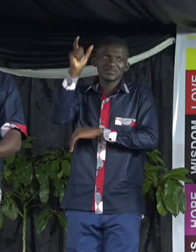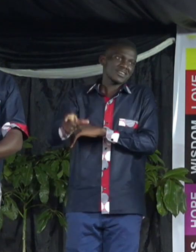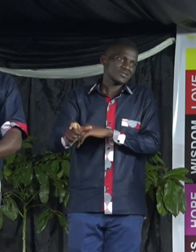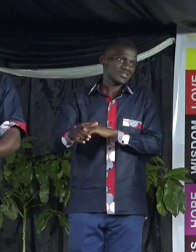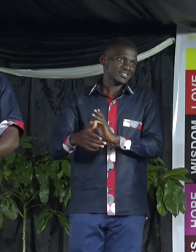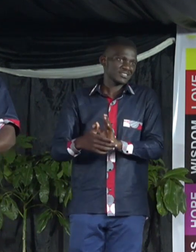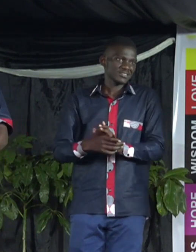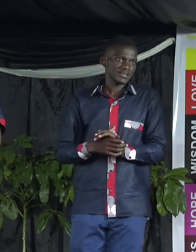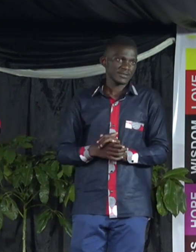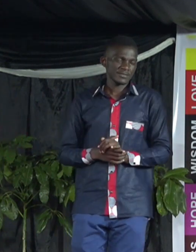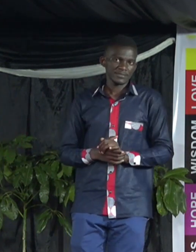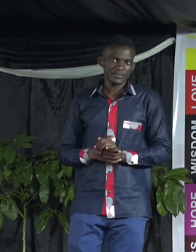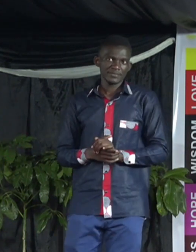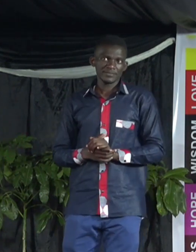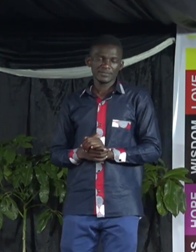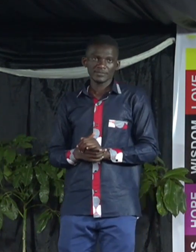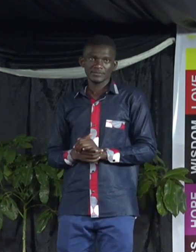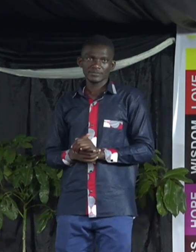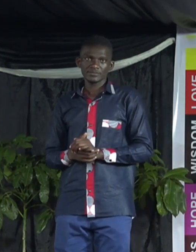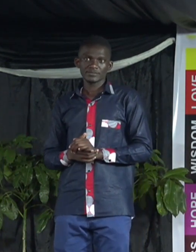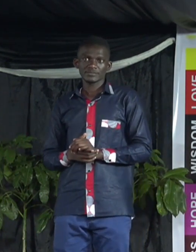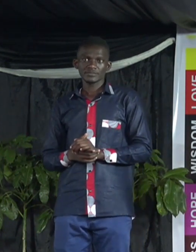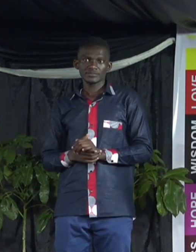that you have been honoring is foolish.